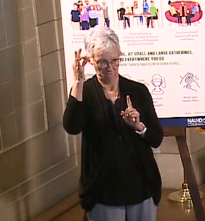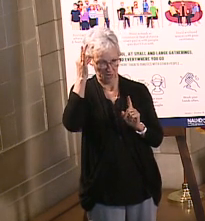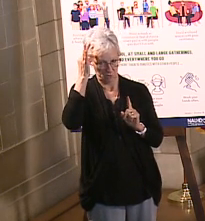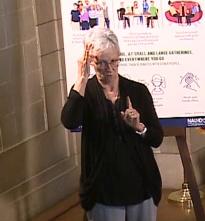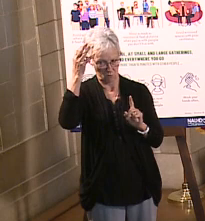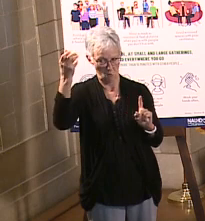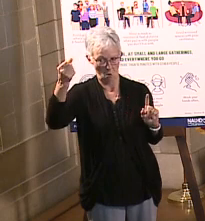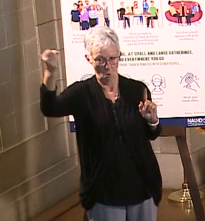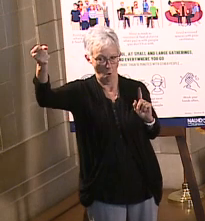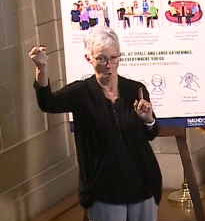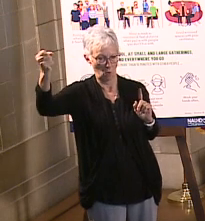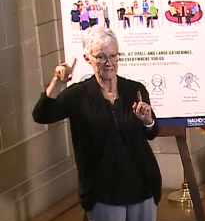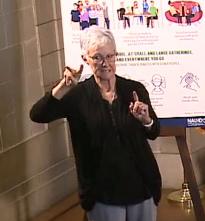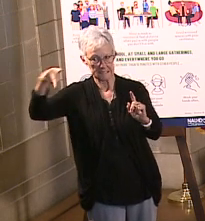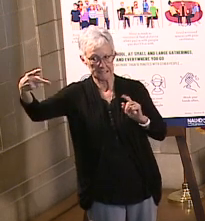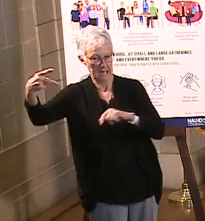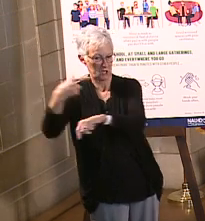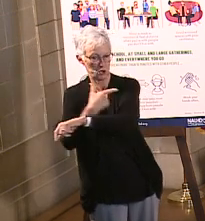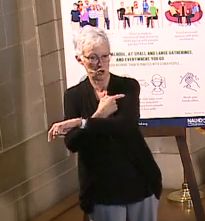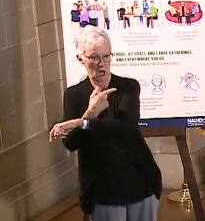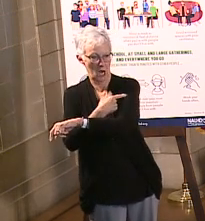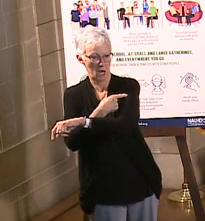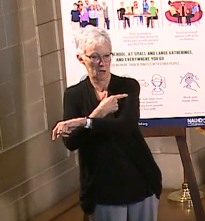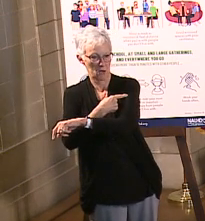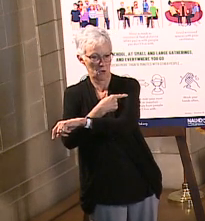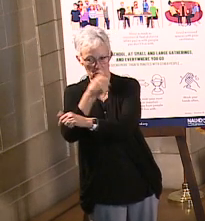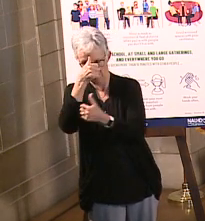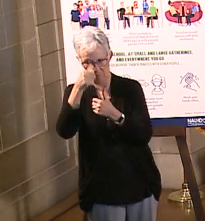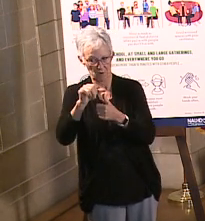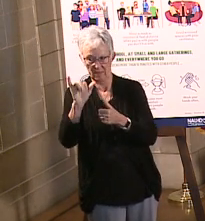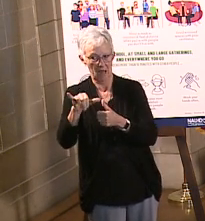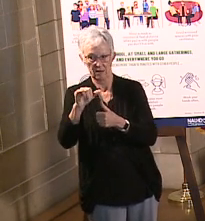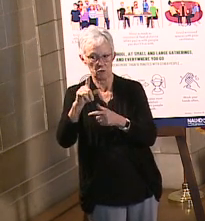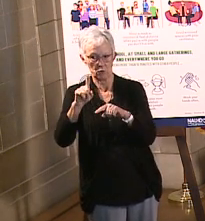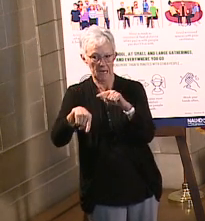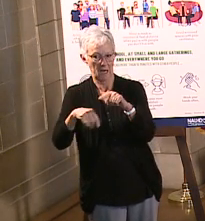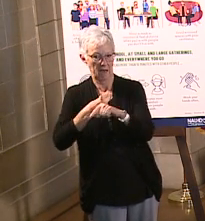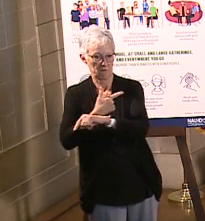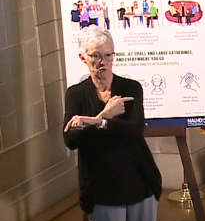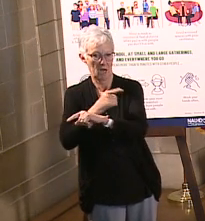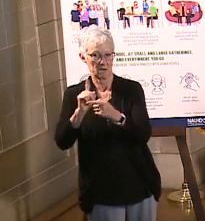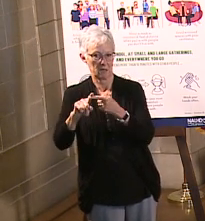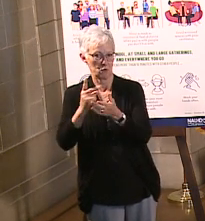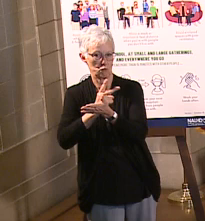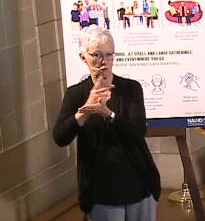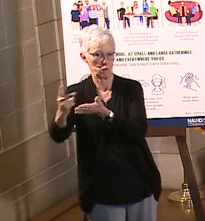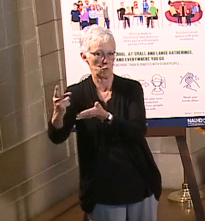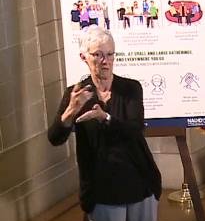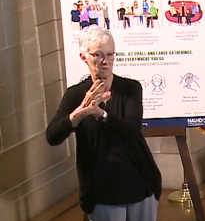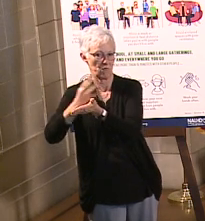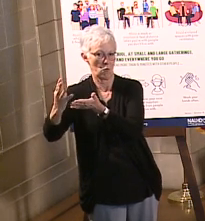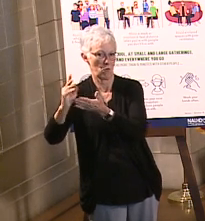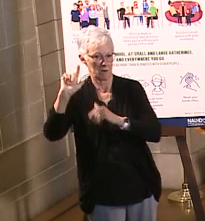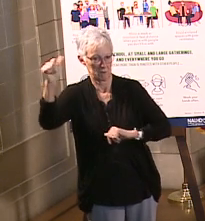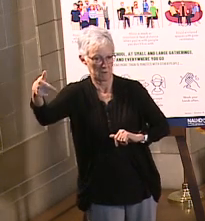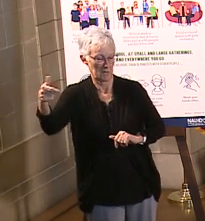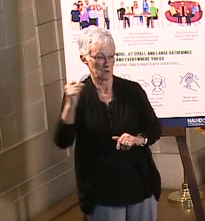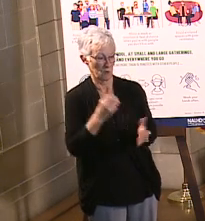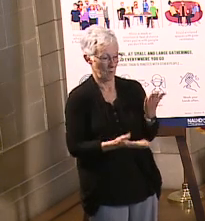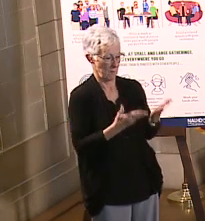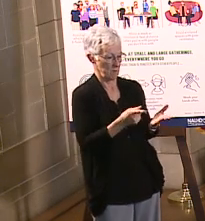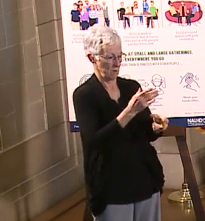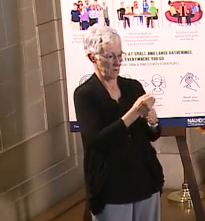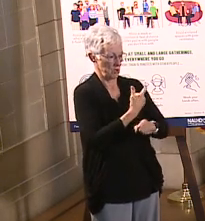the second round. And remember, you have to take that 2 to 4 weeks later anyway. So even if you got, say, a shot on that second